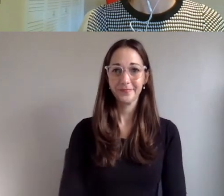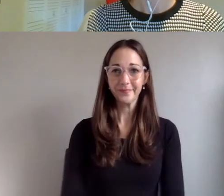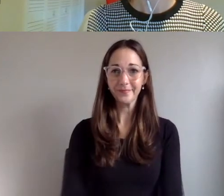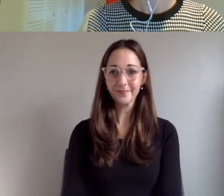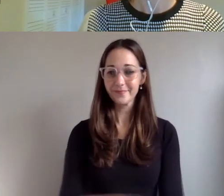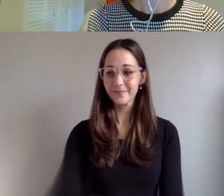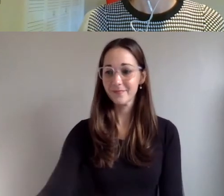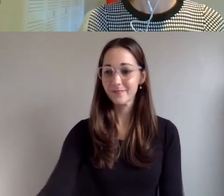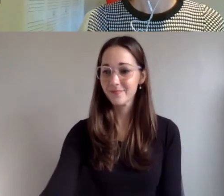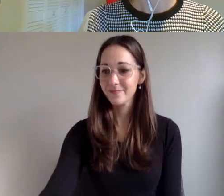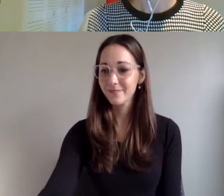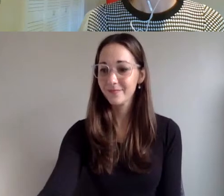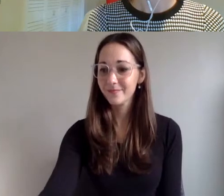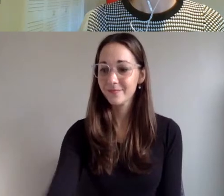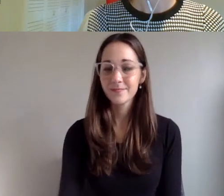Okay.